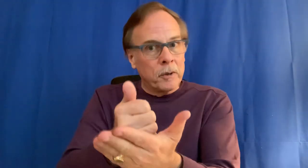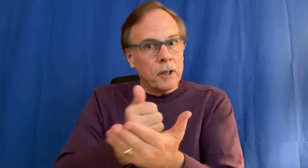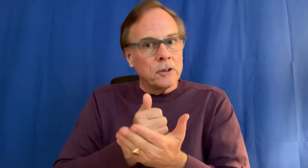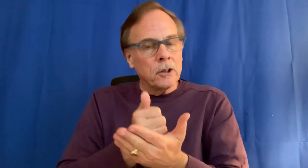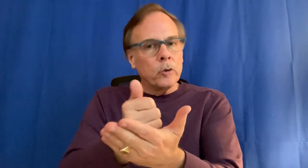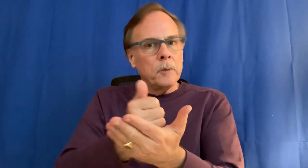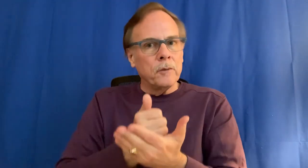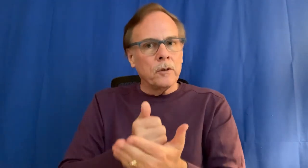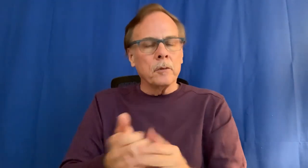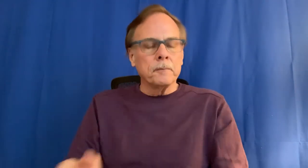that's an agreement verb.